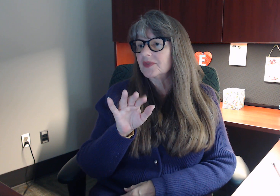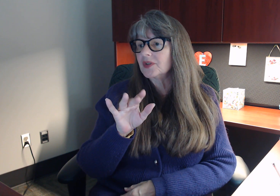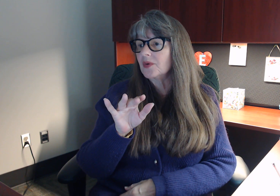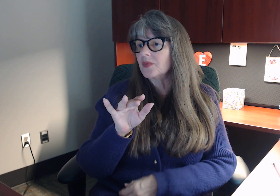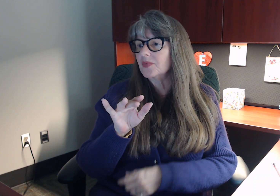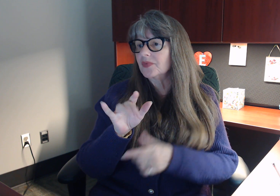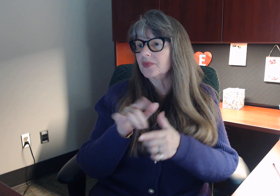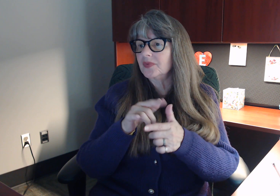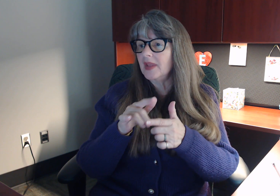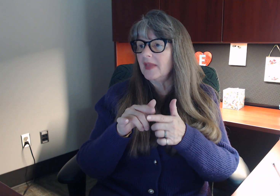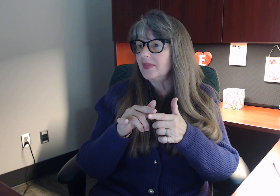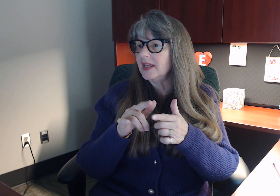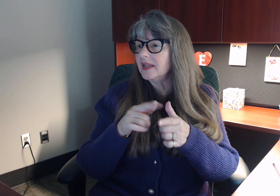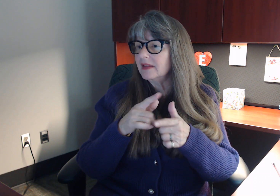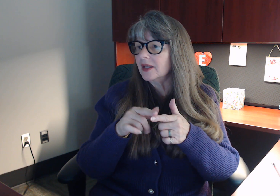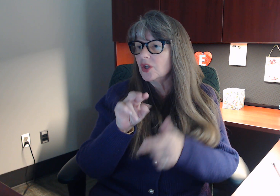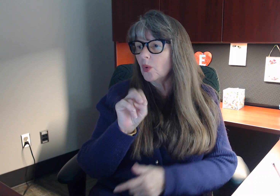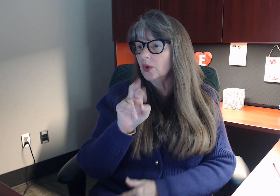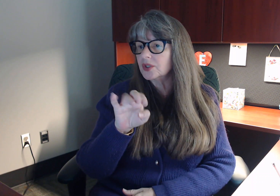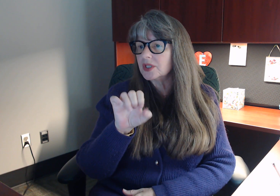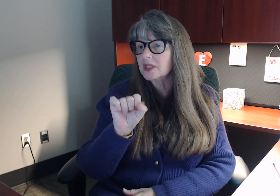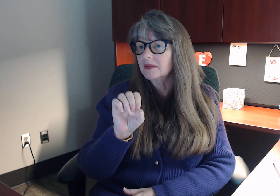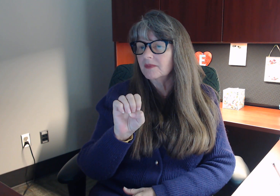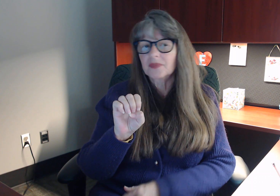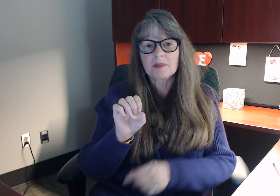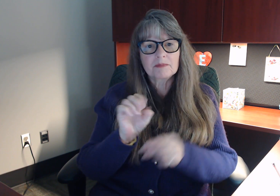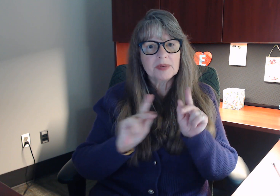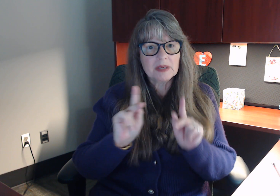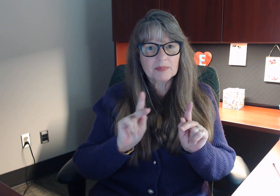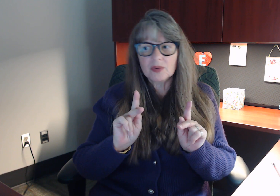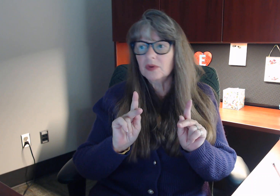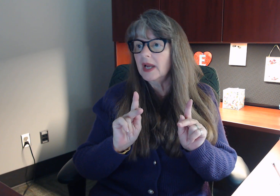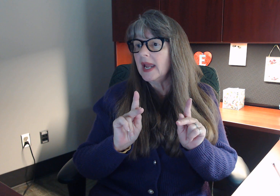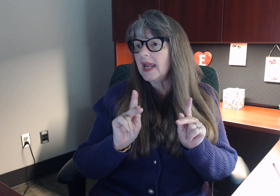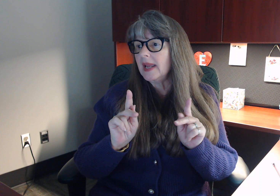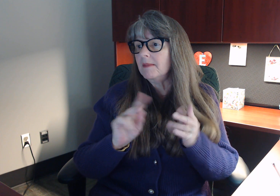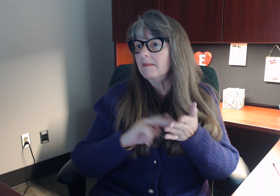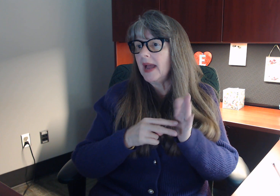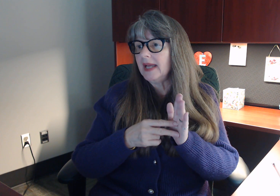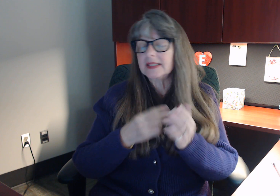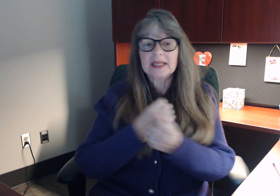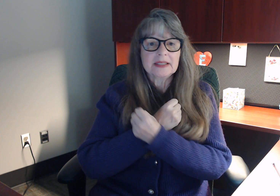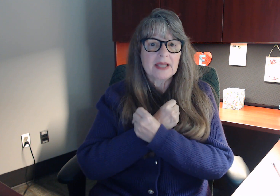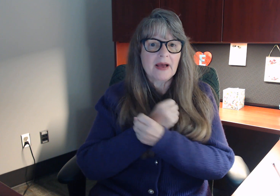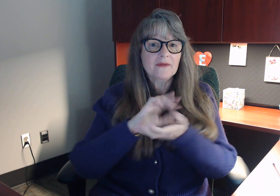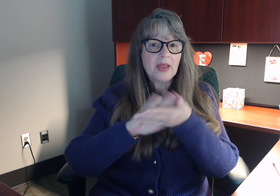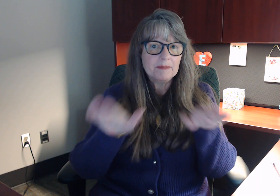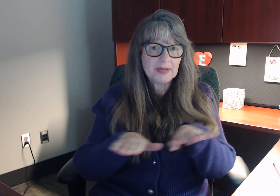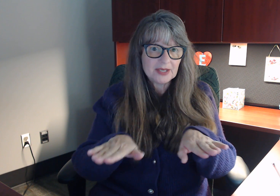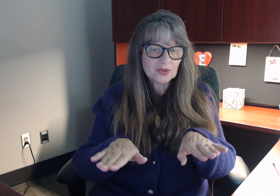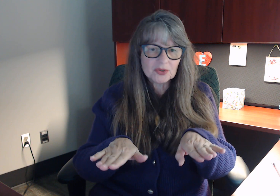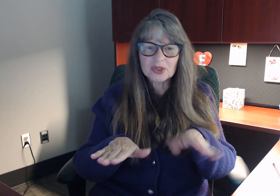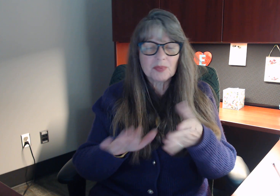And so, and then the Norse people it meant love and peace. So it just became